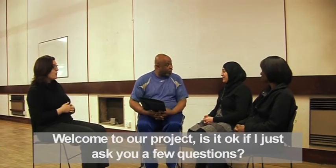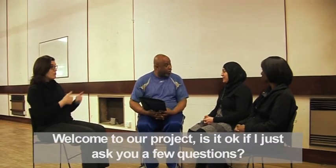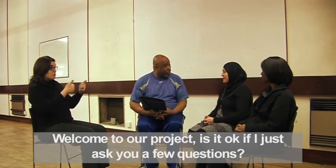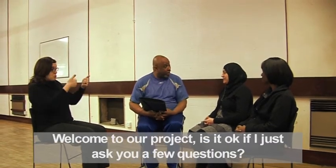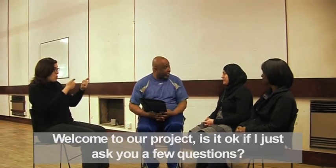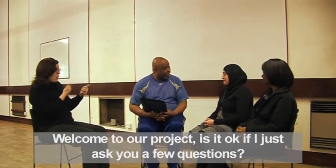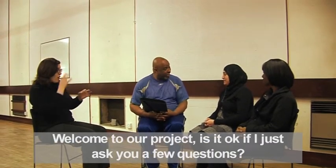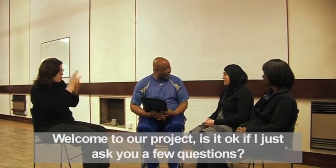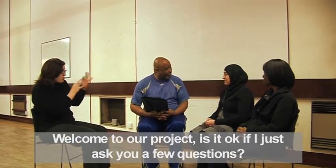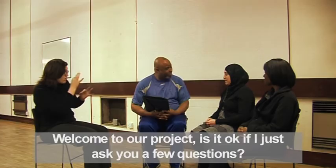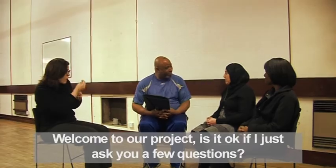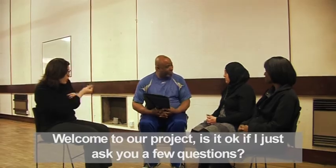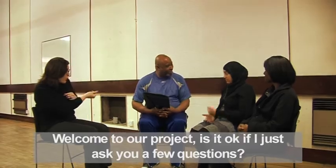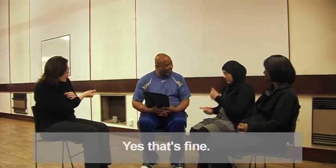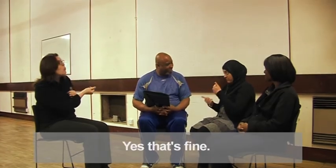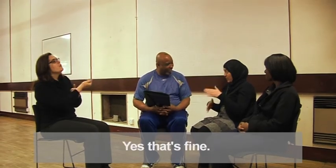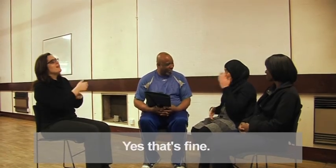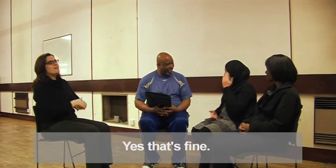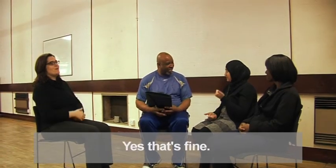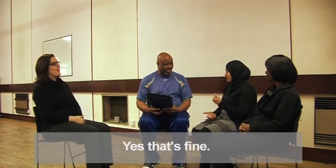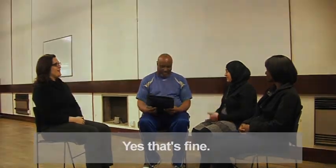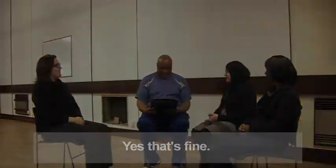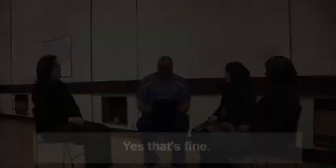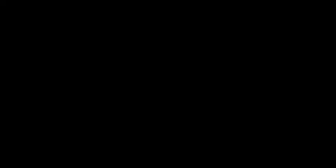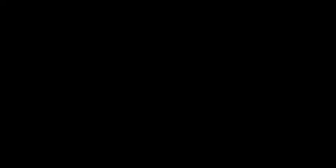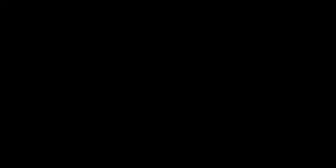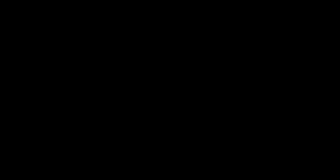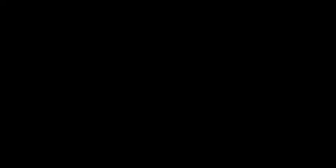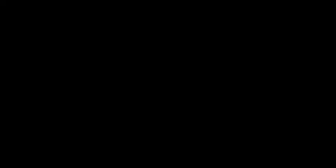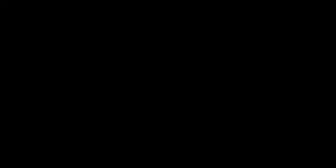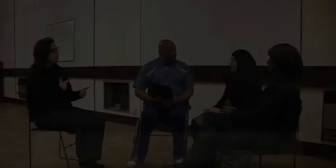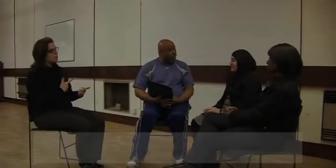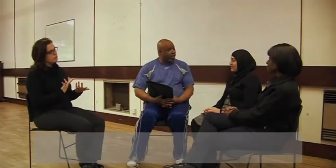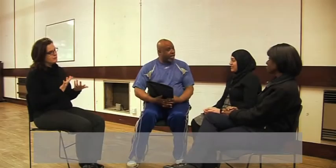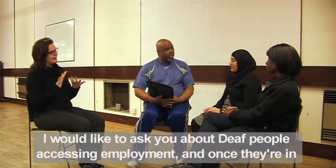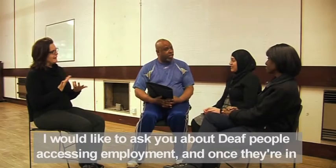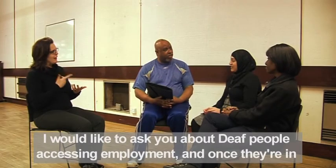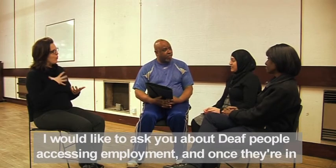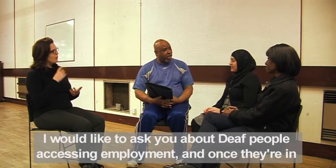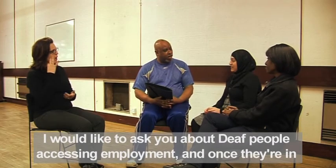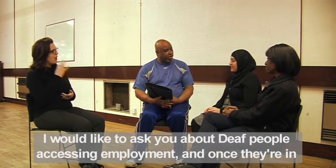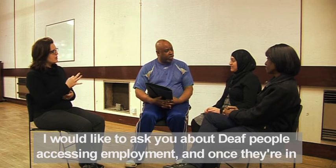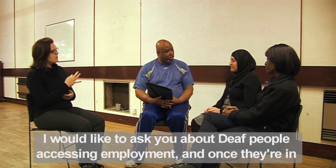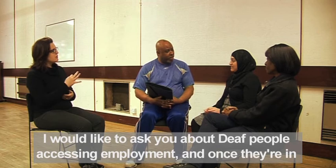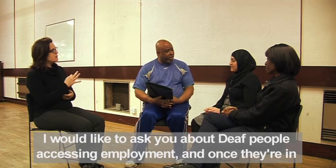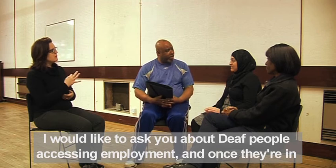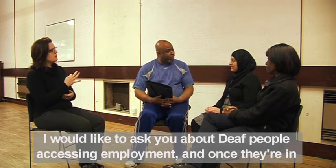few questions? Yeah, that's fine. I would like to ask you about deaf